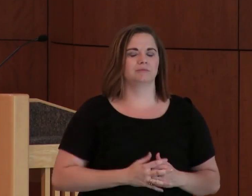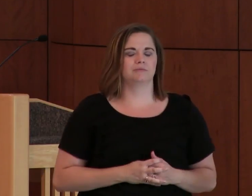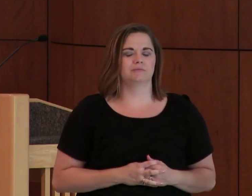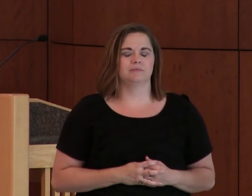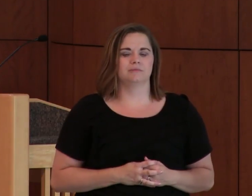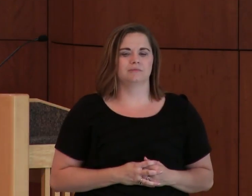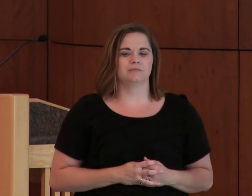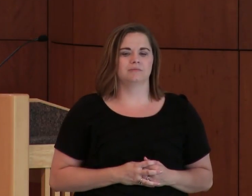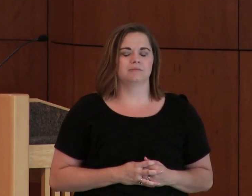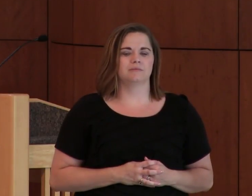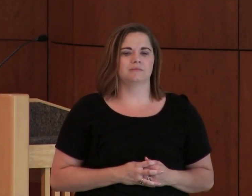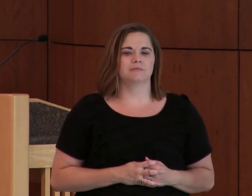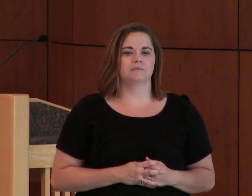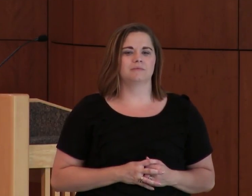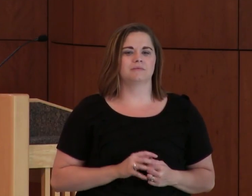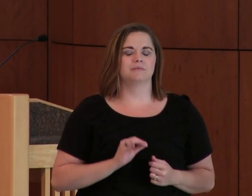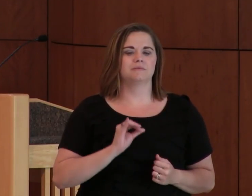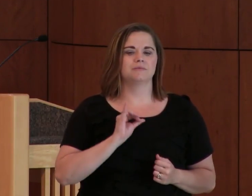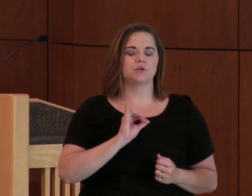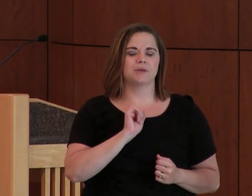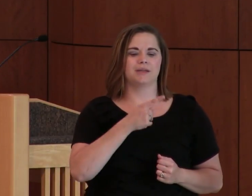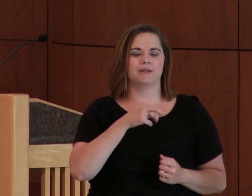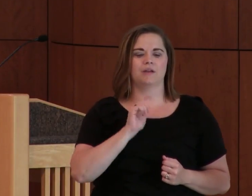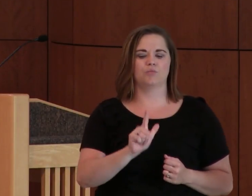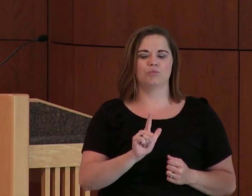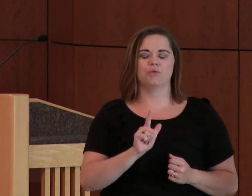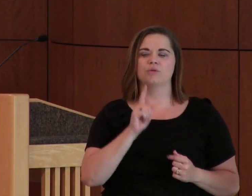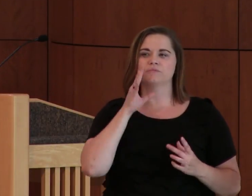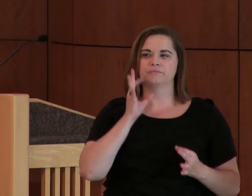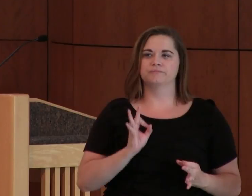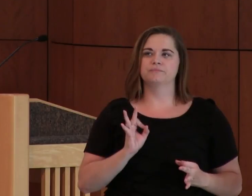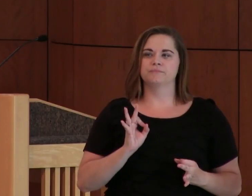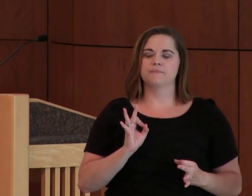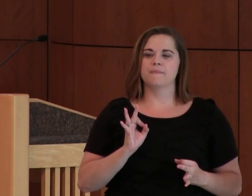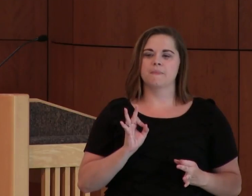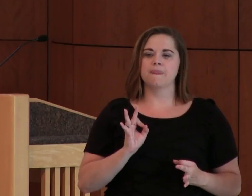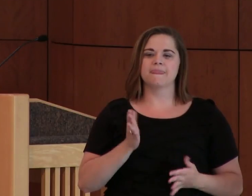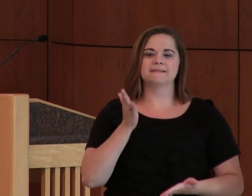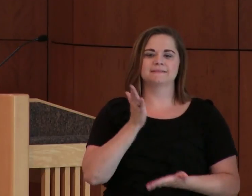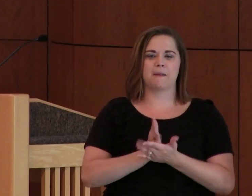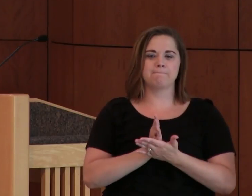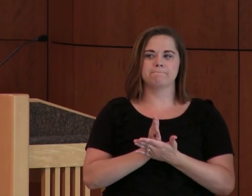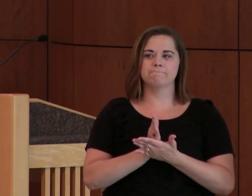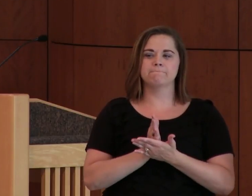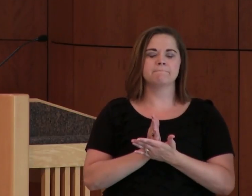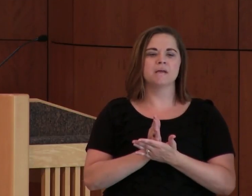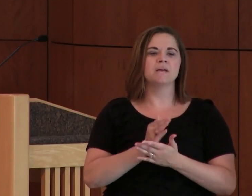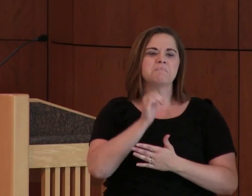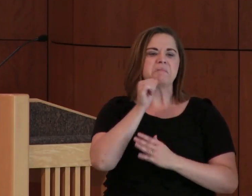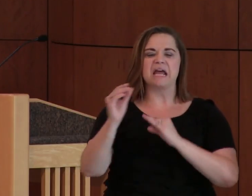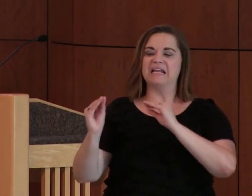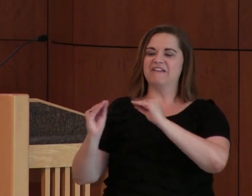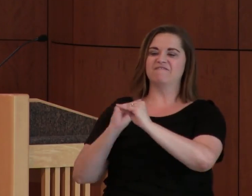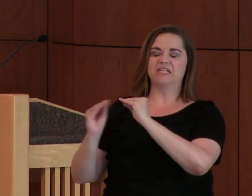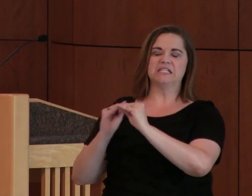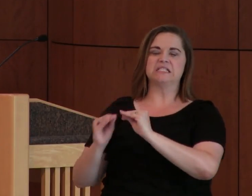So it reached a point where April decided that she was going to quit trying to fix Laura and instead love